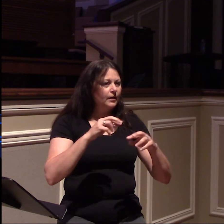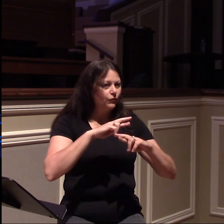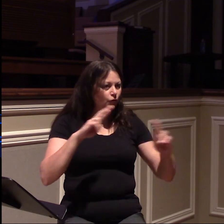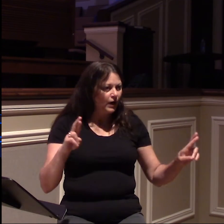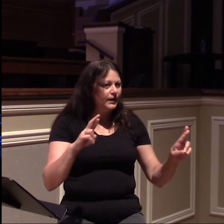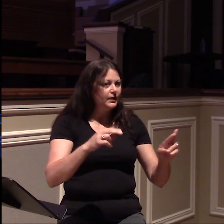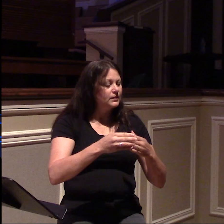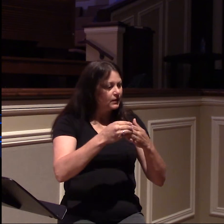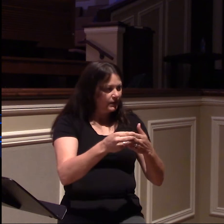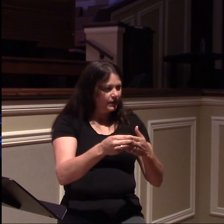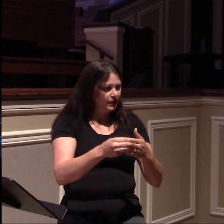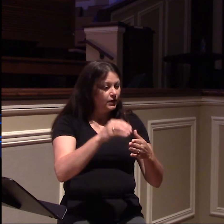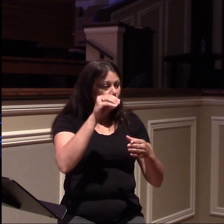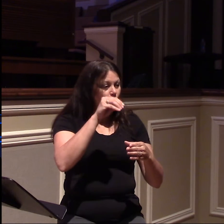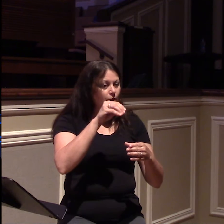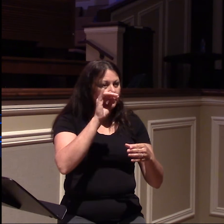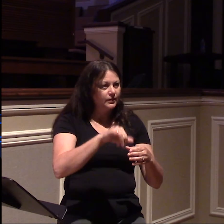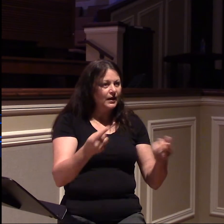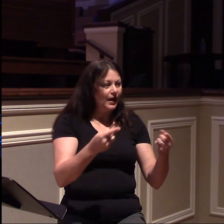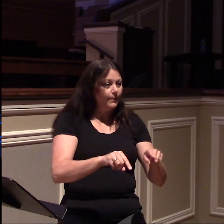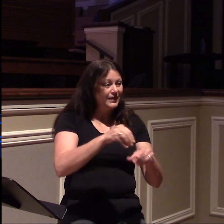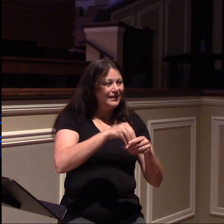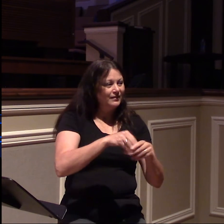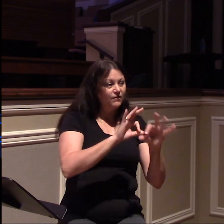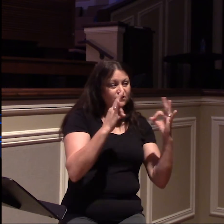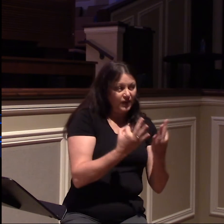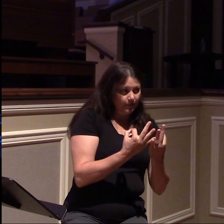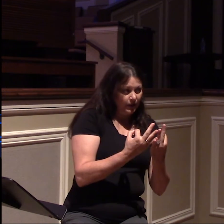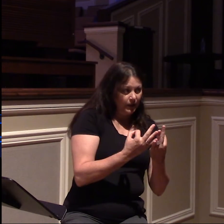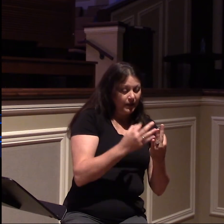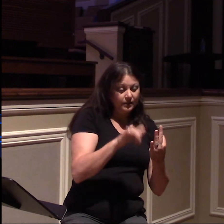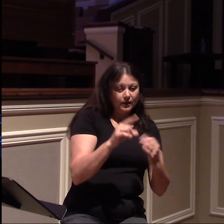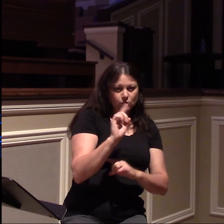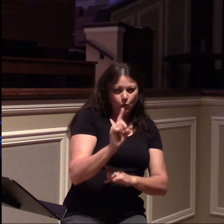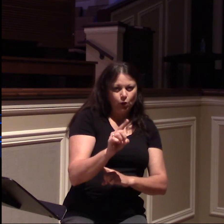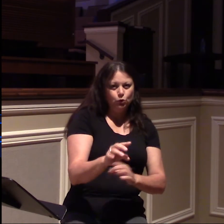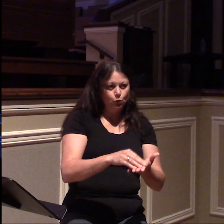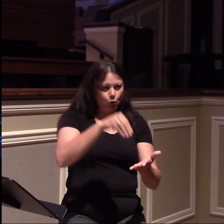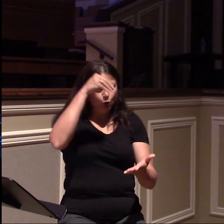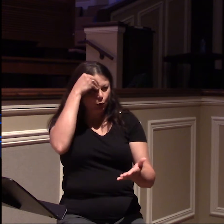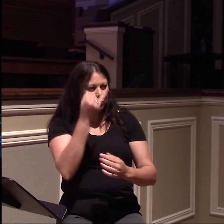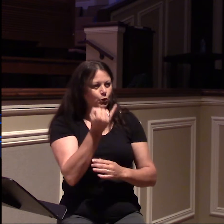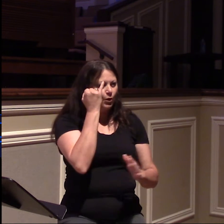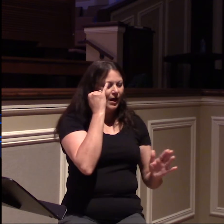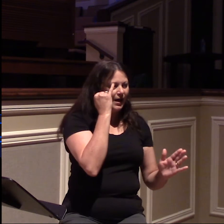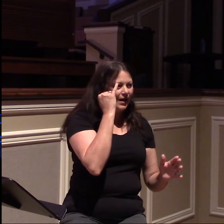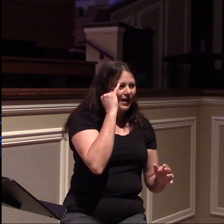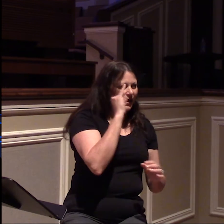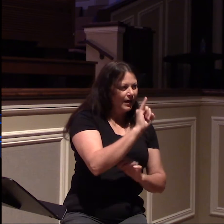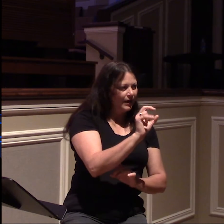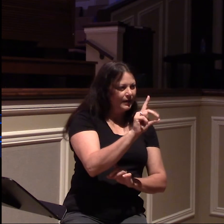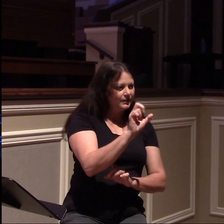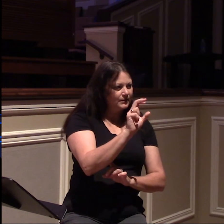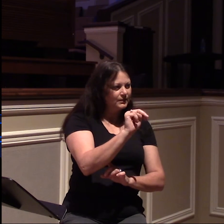family is where one learns his identity and his purpose. And then, of course, what Paul wants us to